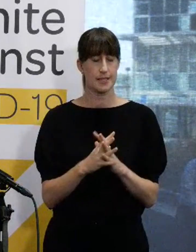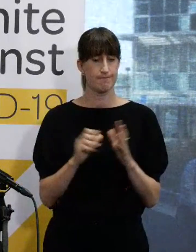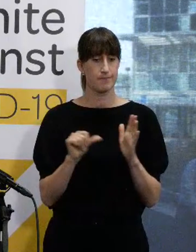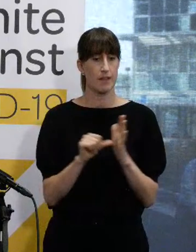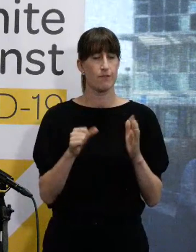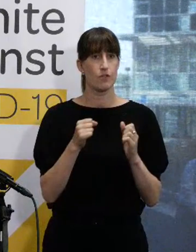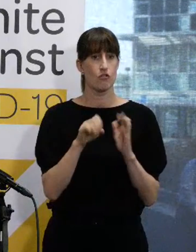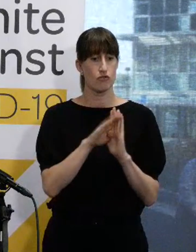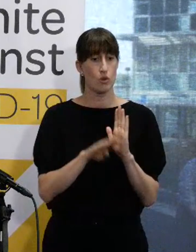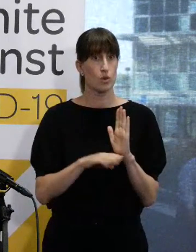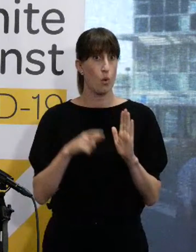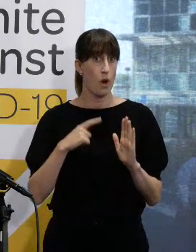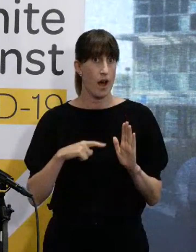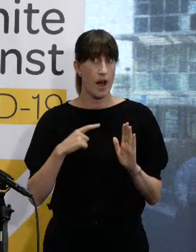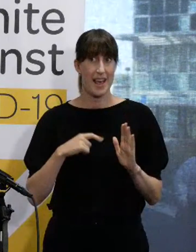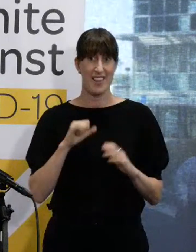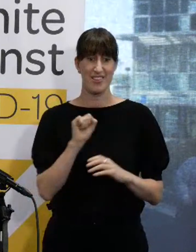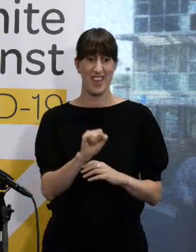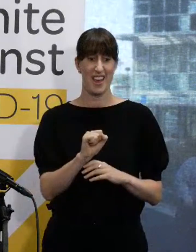care units were overwhelmed.